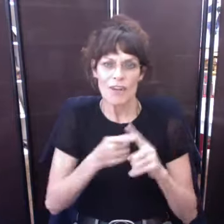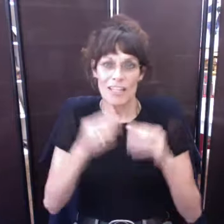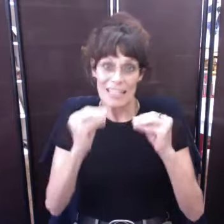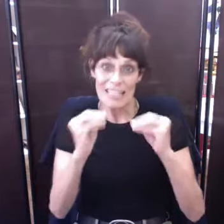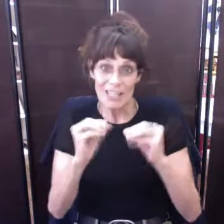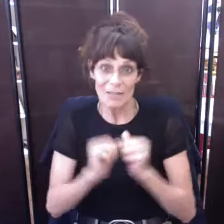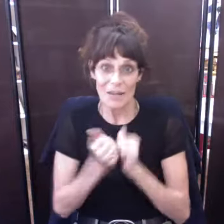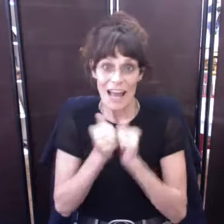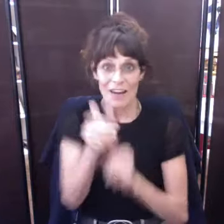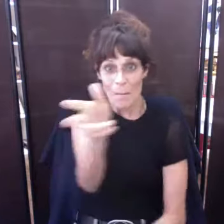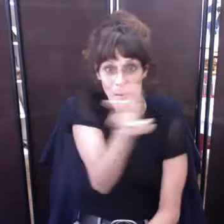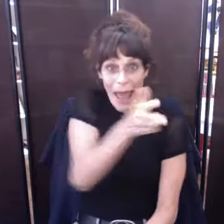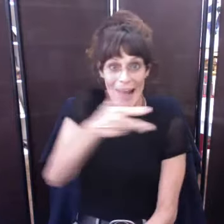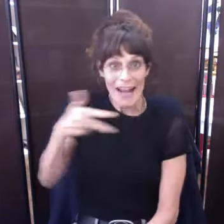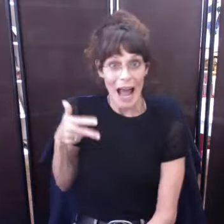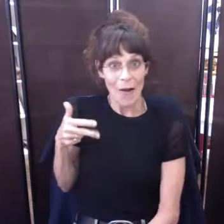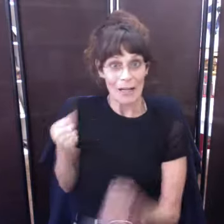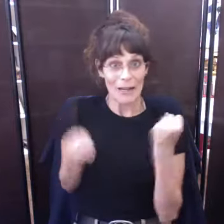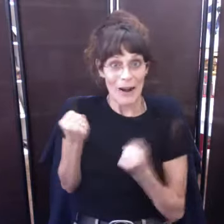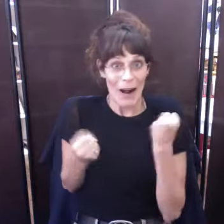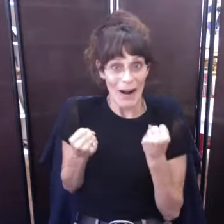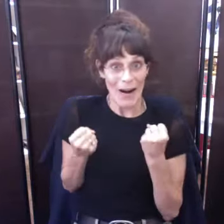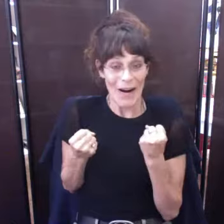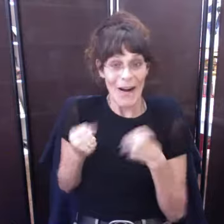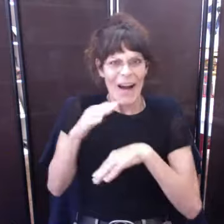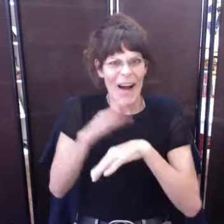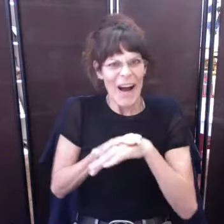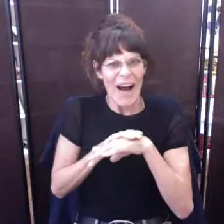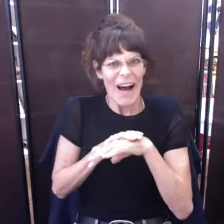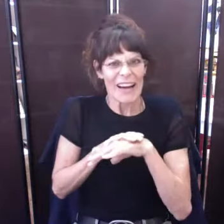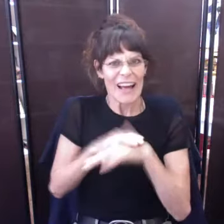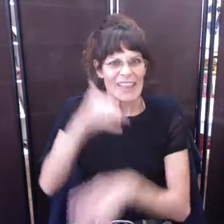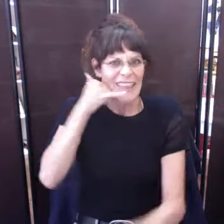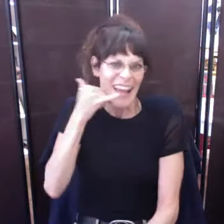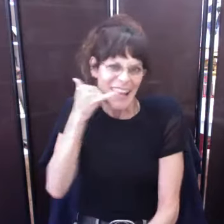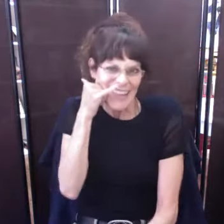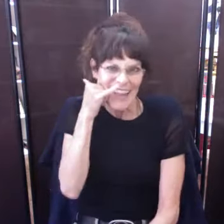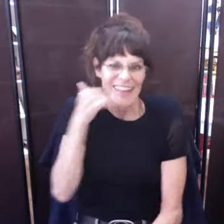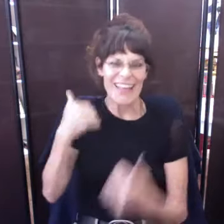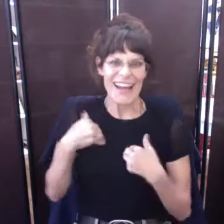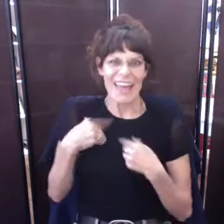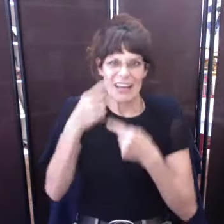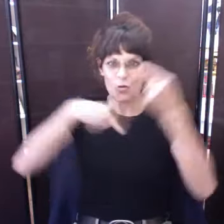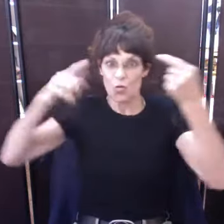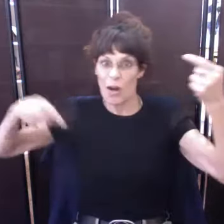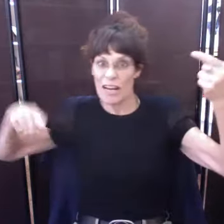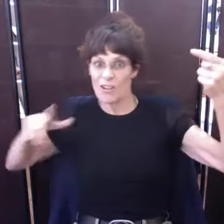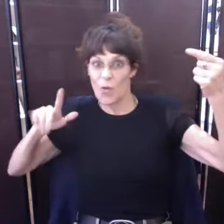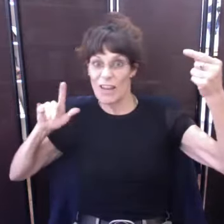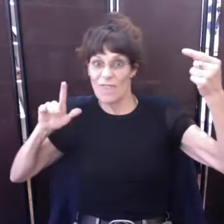our house in a car on a landline that had like a 25-foot long cord, you know, and I would be